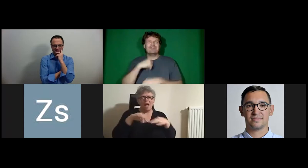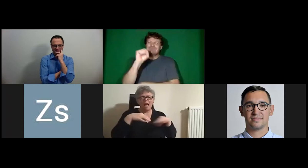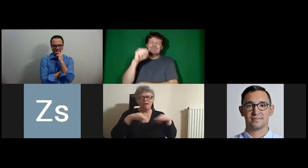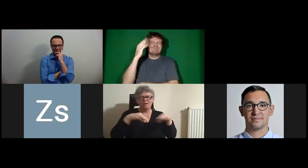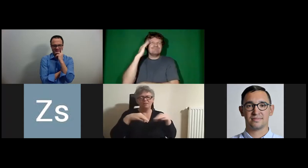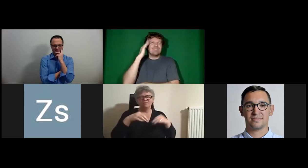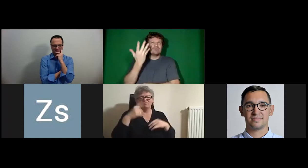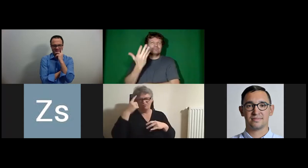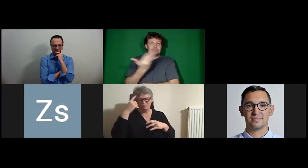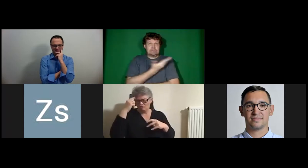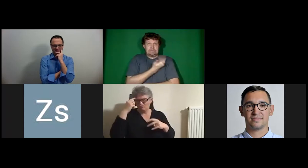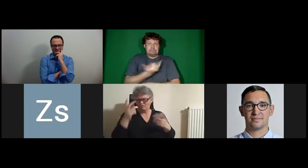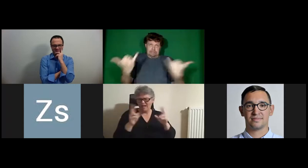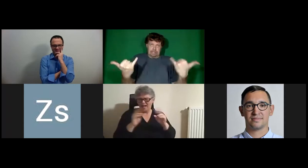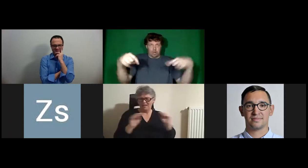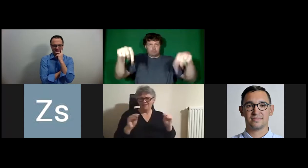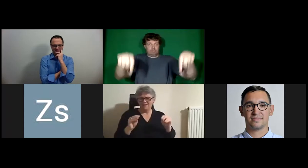dancing. And